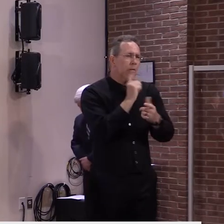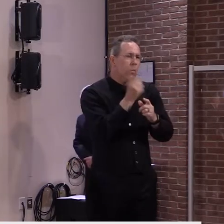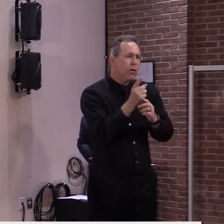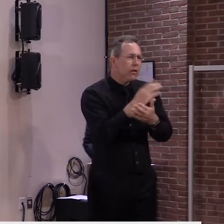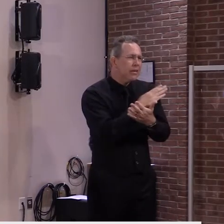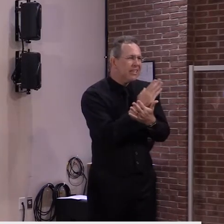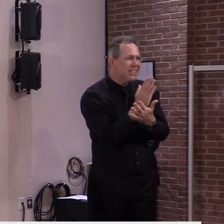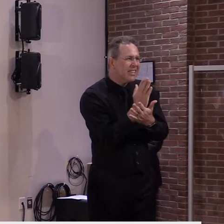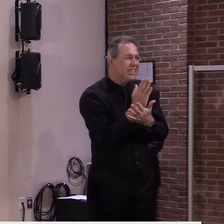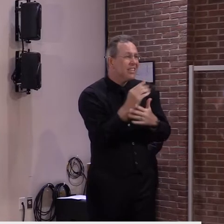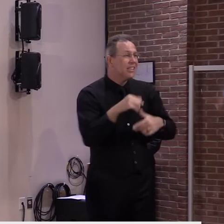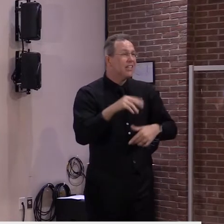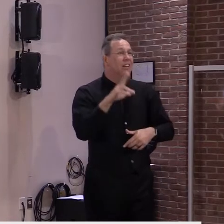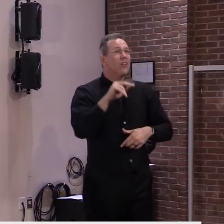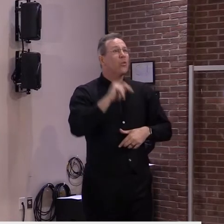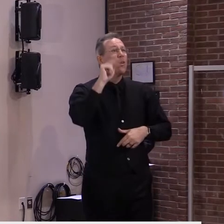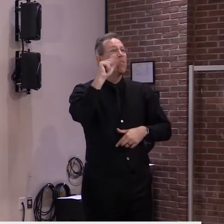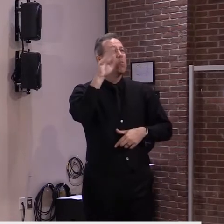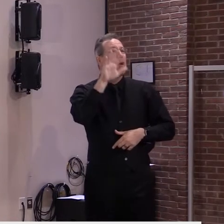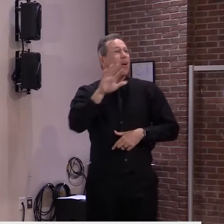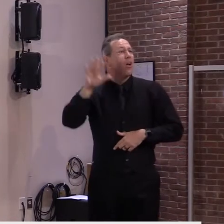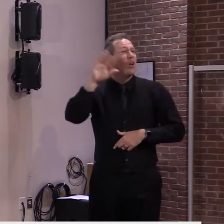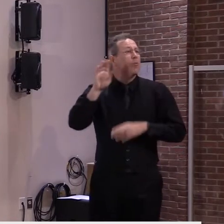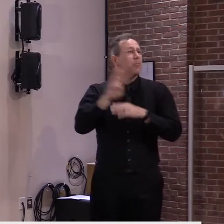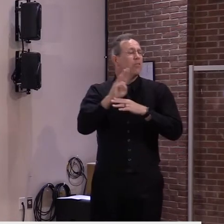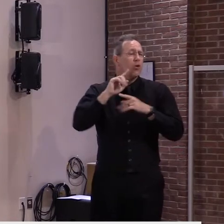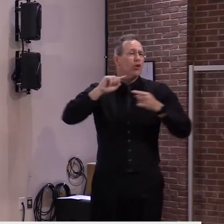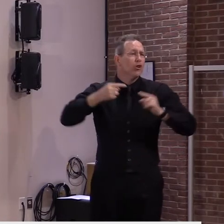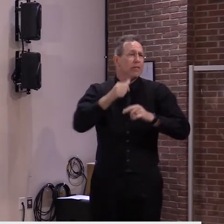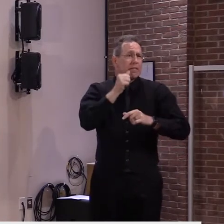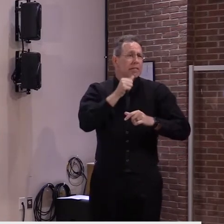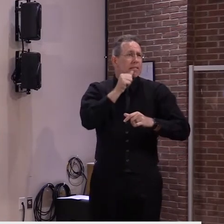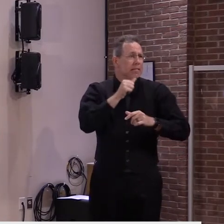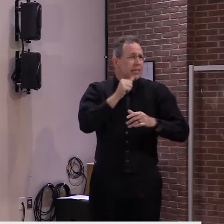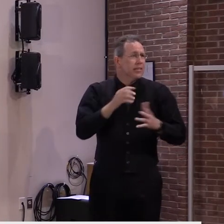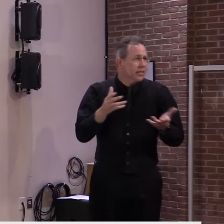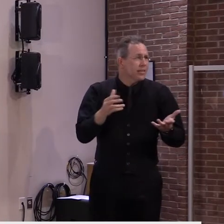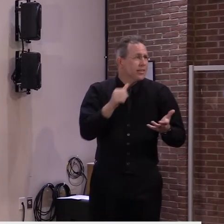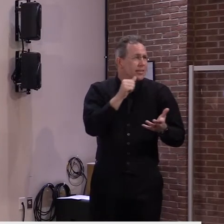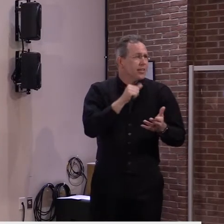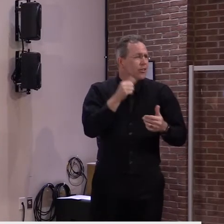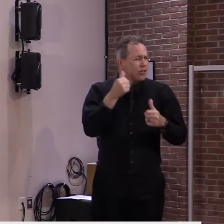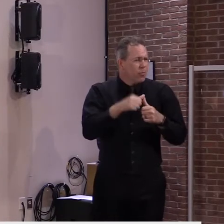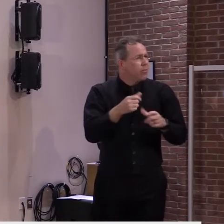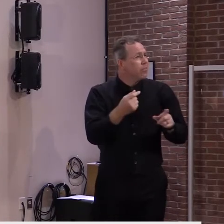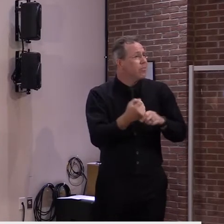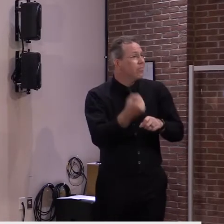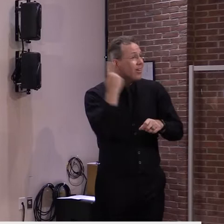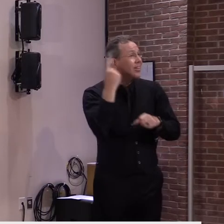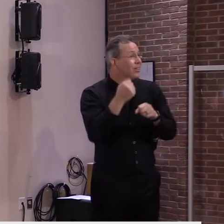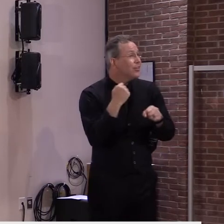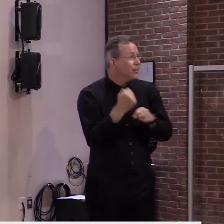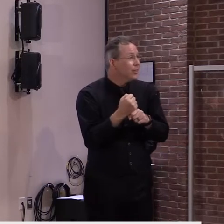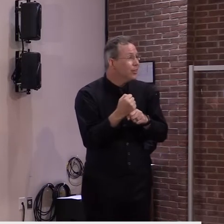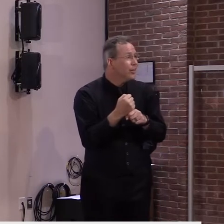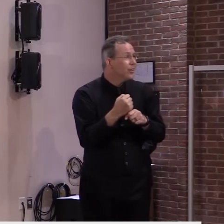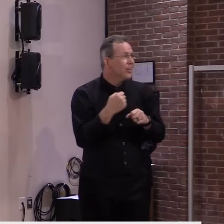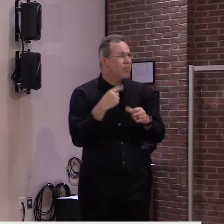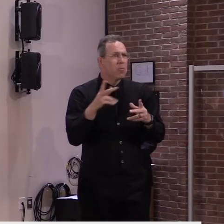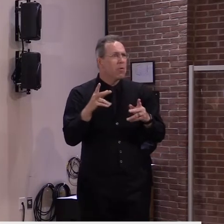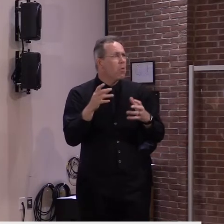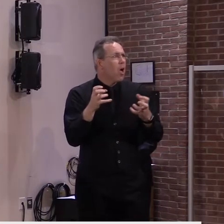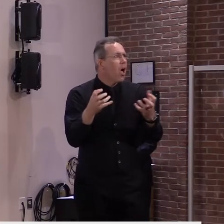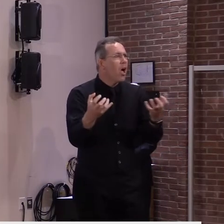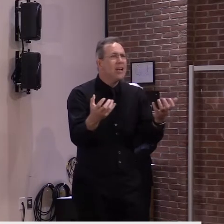saw last year, interestingly enough, I think there's pent-up demand. People from other parts